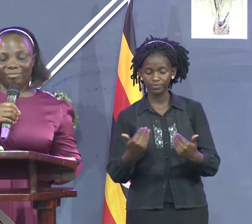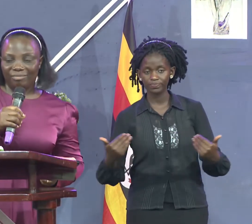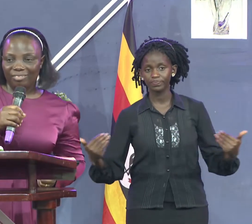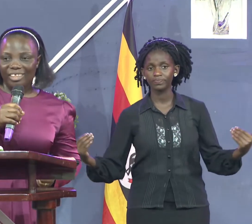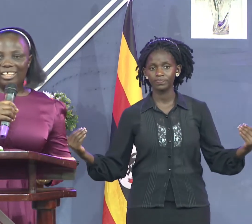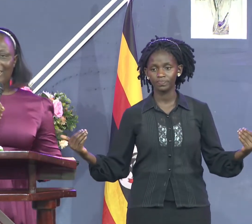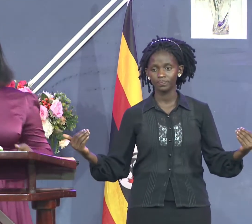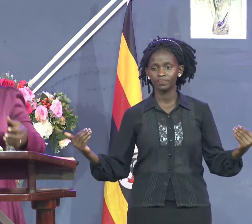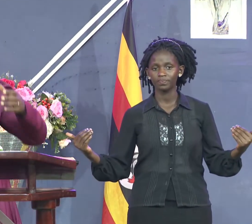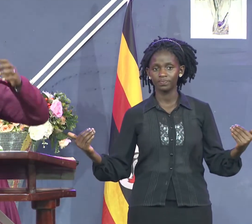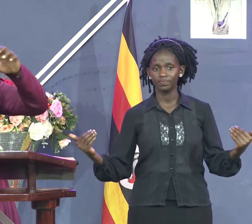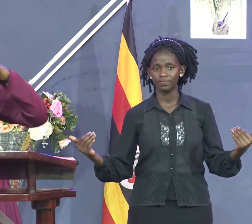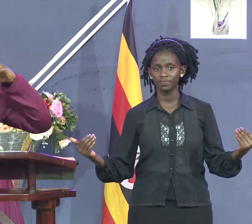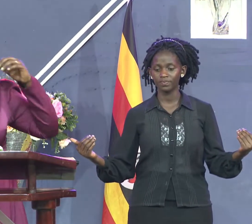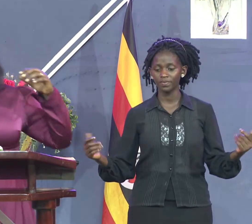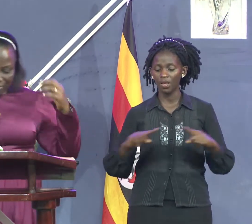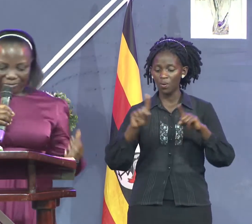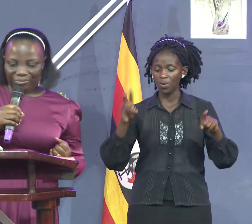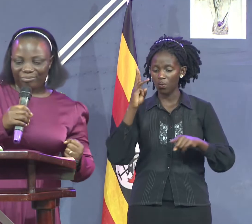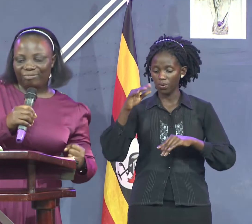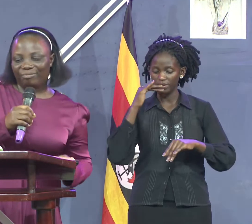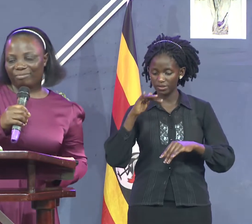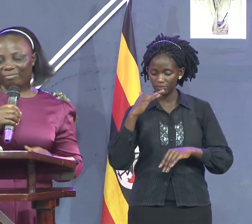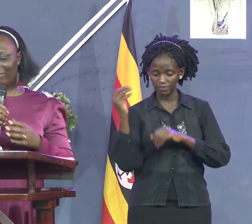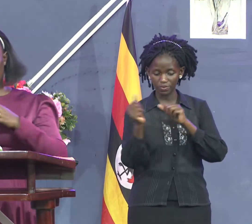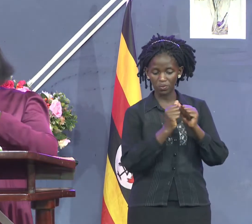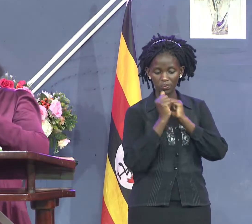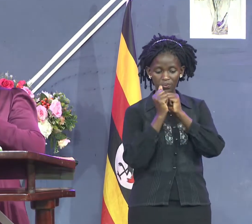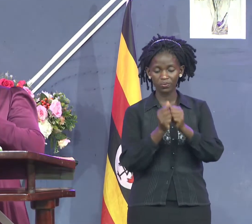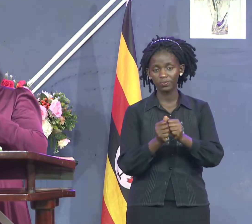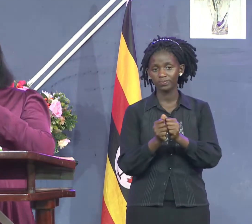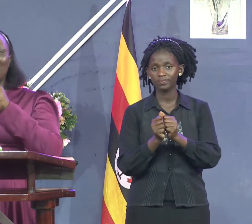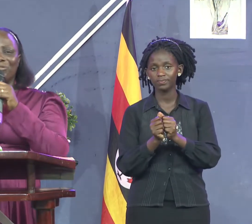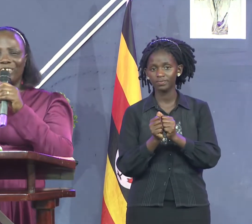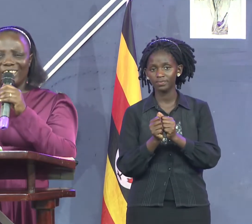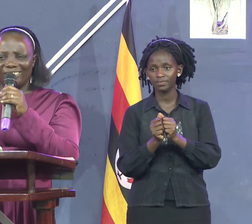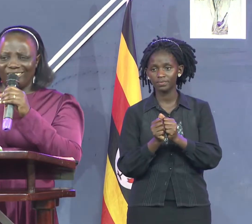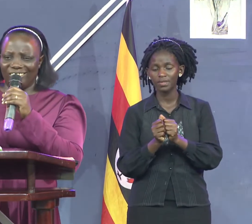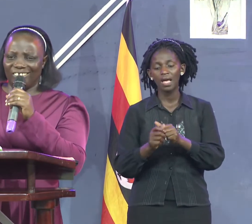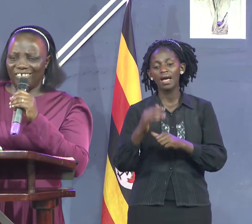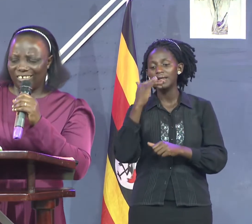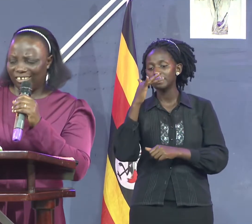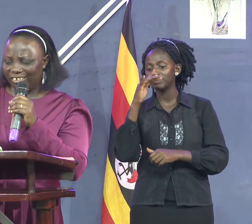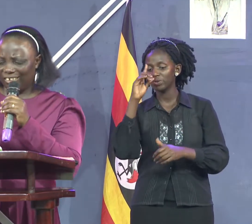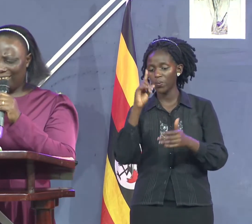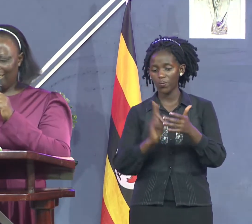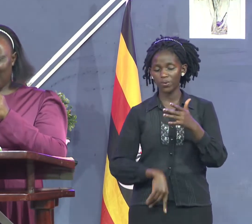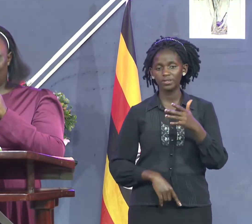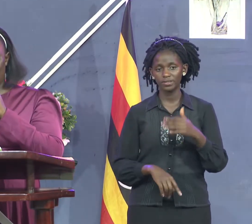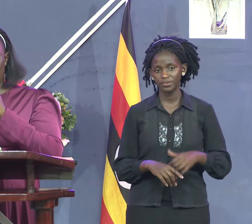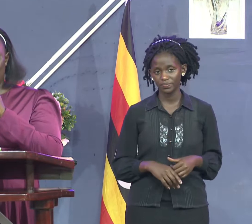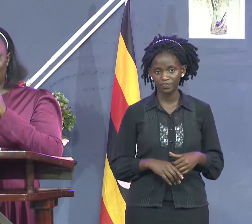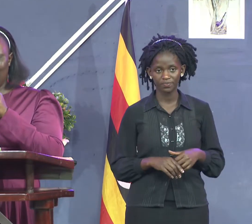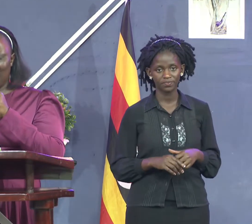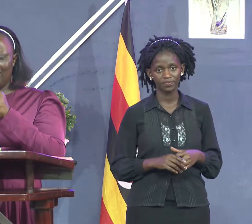Our children, we are going to speak to them. But what are we